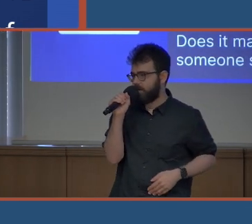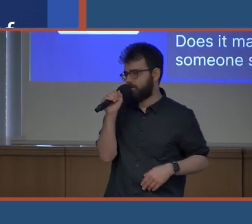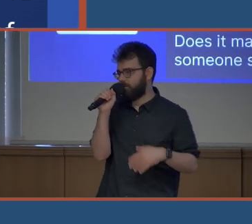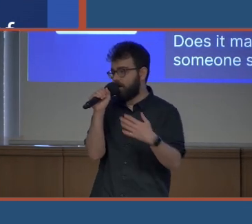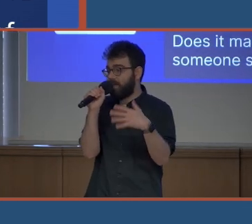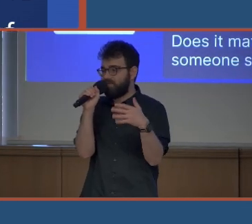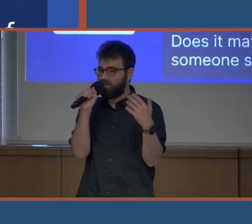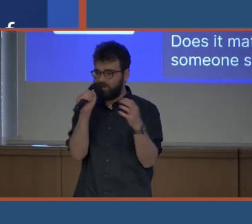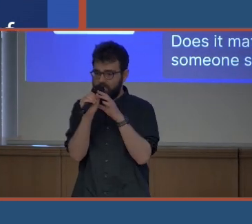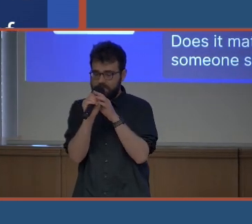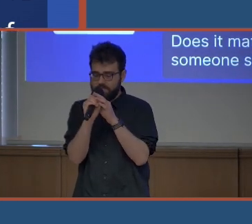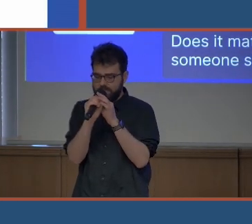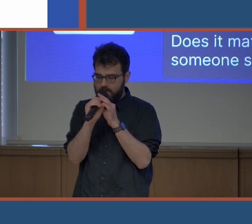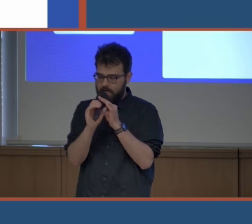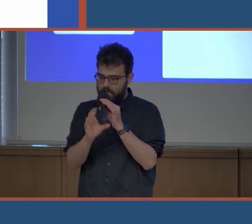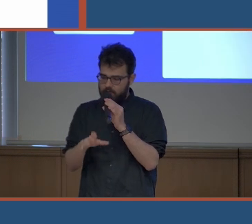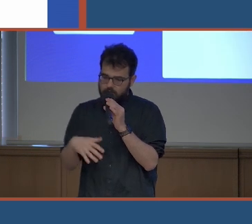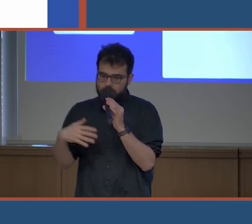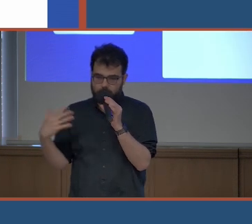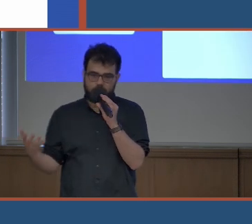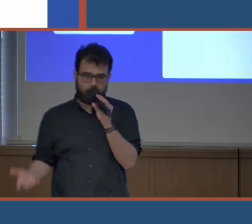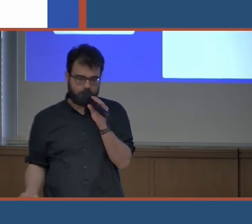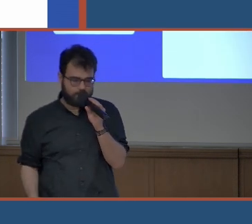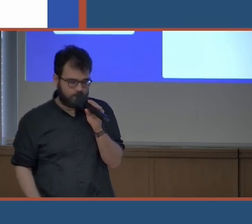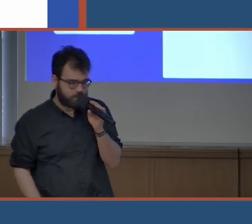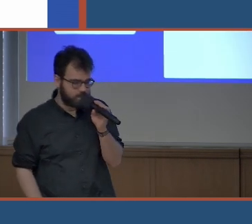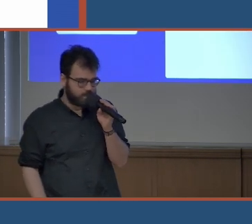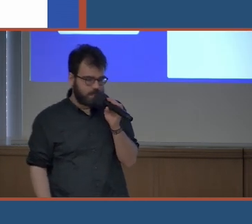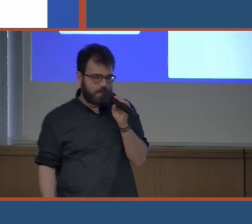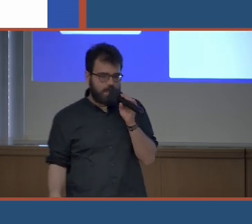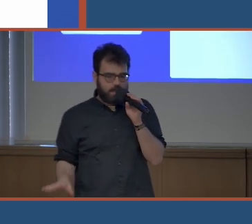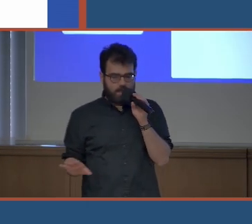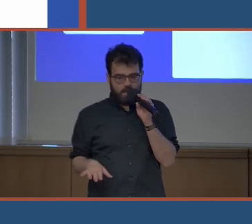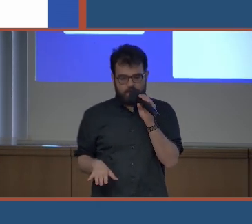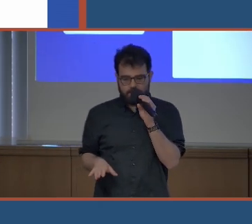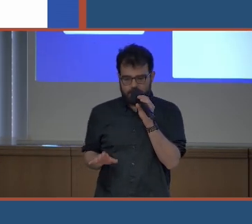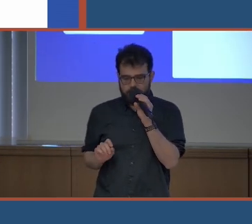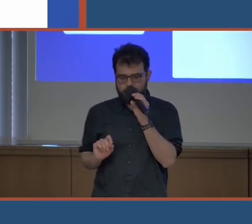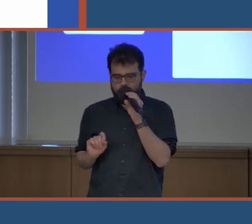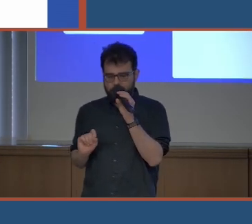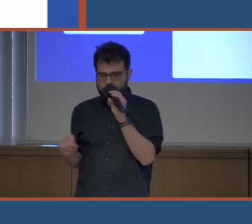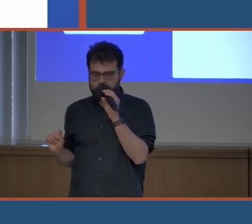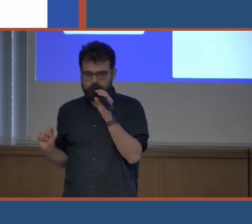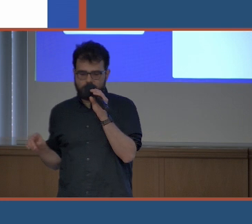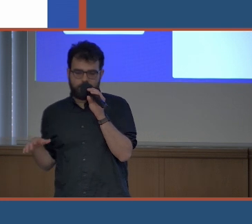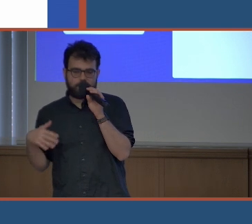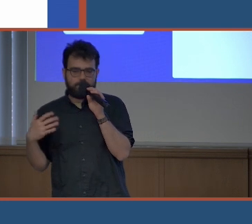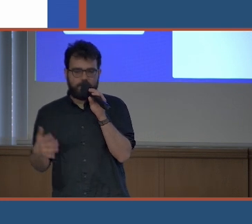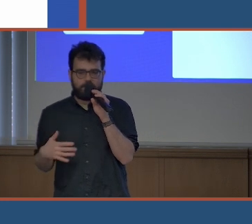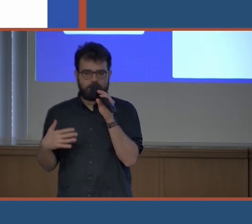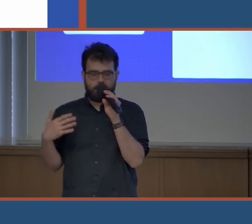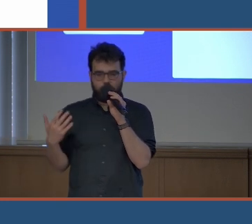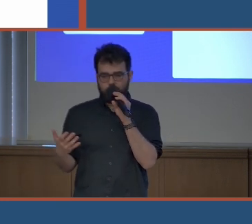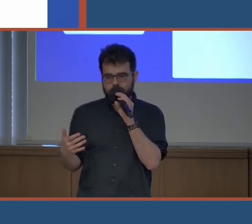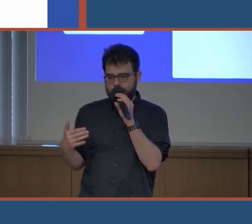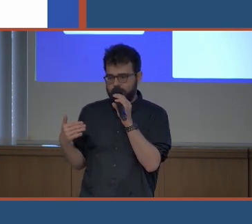now, and when you plan to stay for a couple of years. And the best thing you can do is to